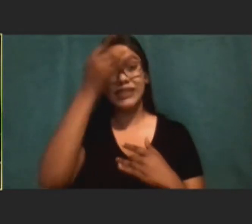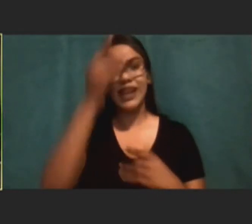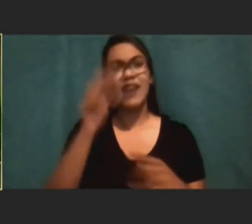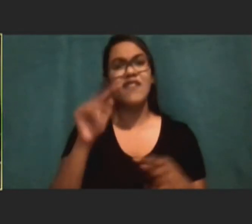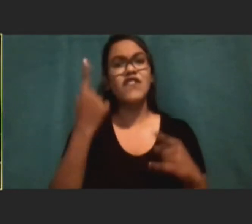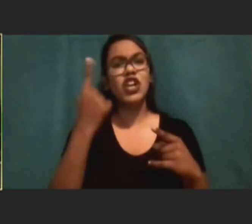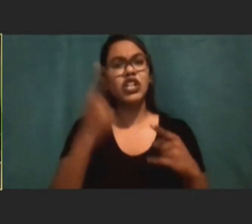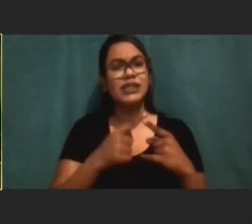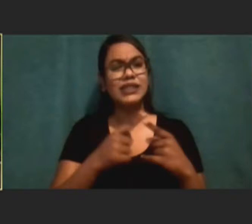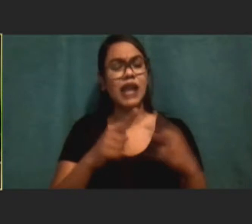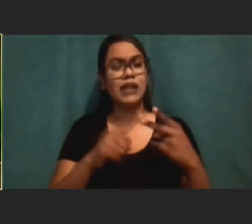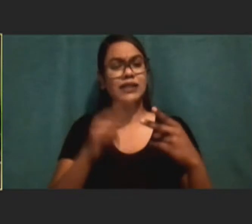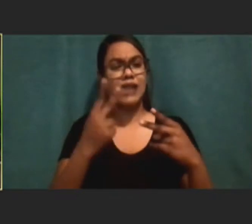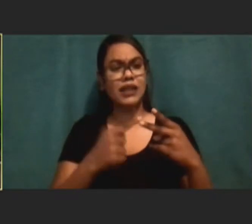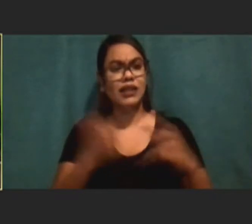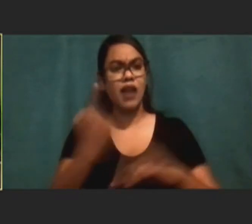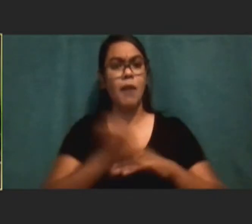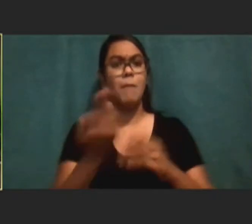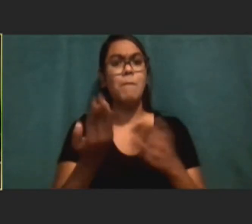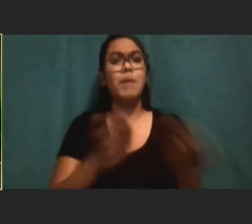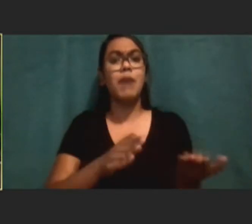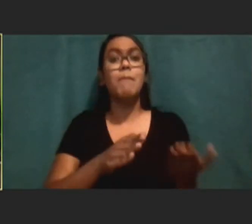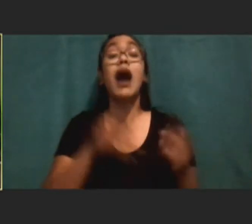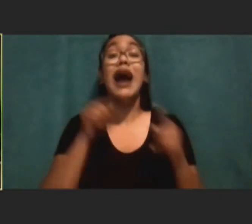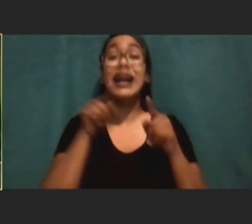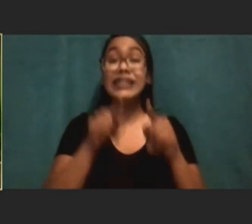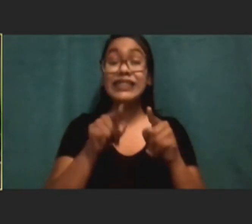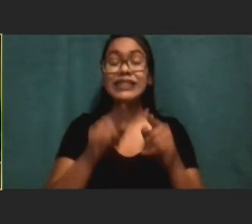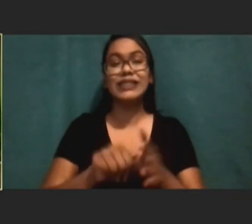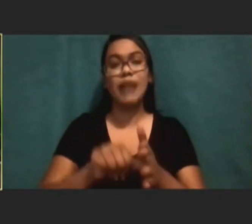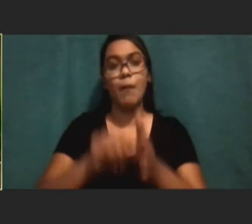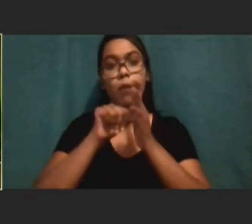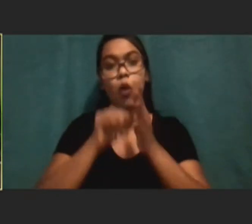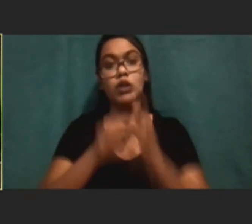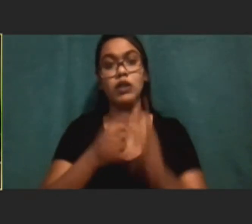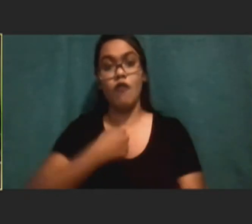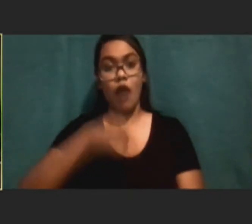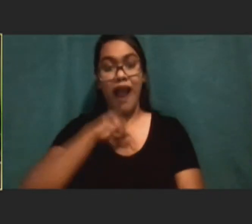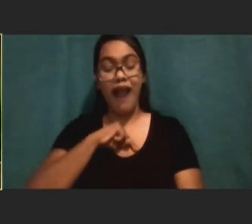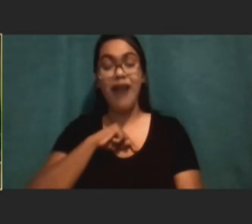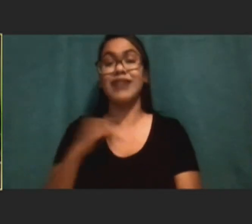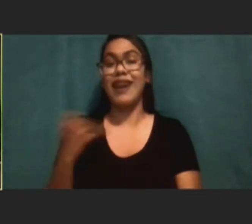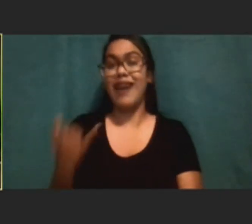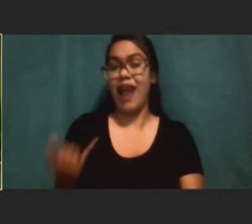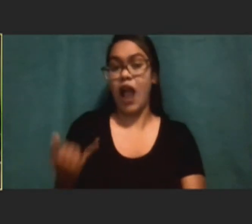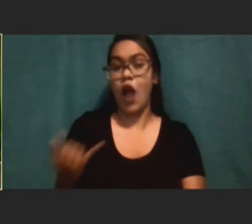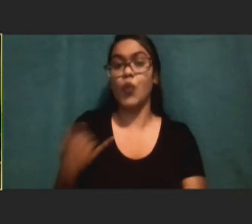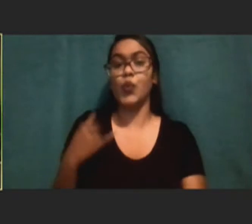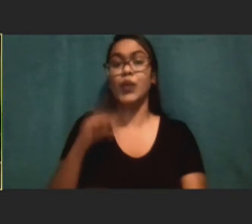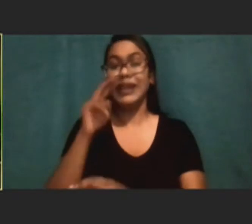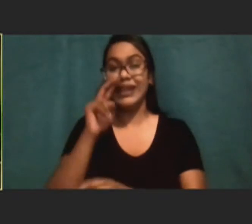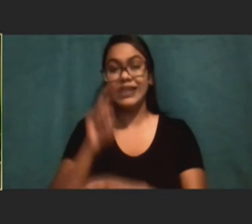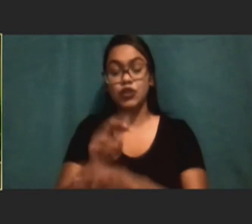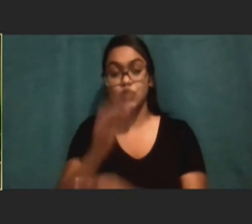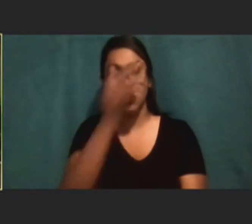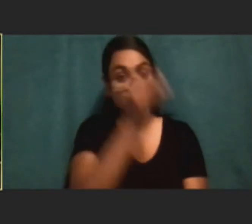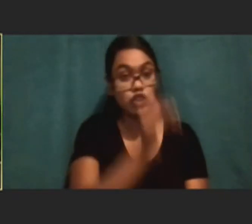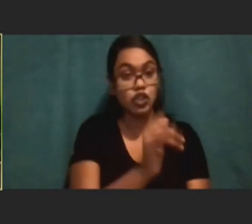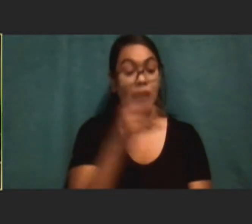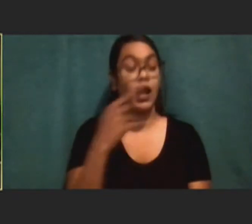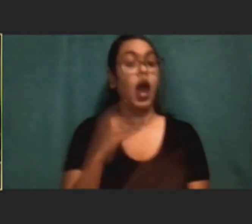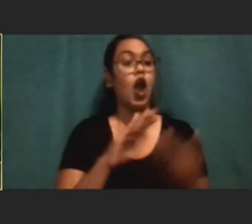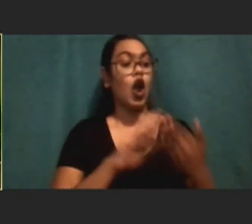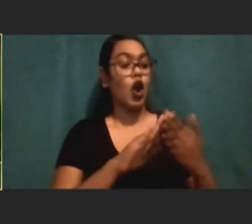And so I think it's very important, you're quite right to point out that it's not just hospital preparedness, but we need to look at community preparedness, preparedness